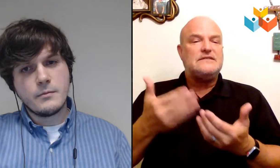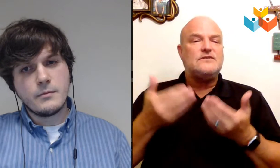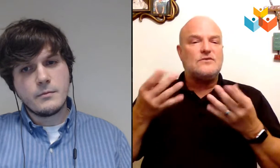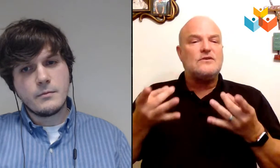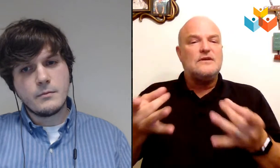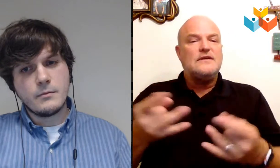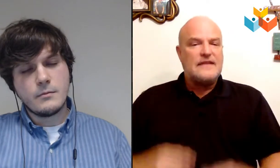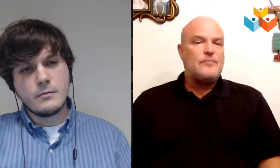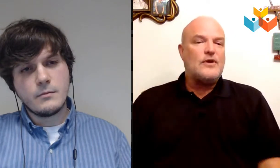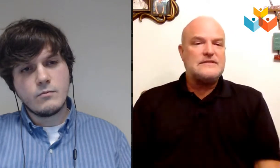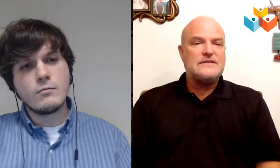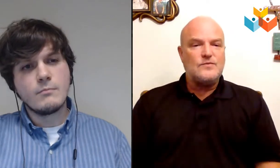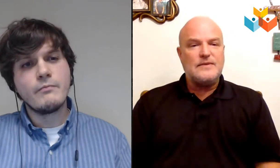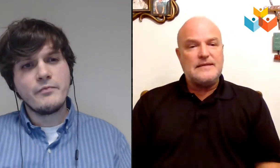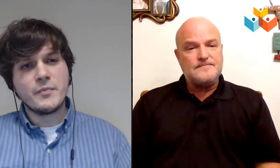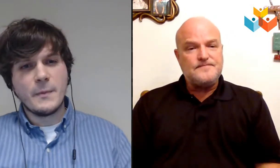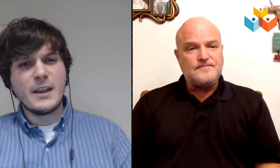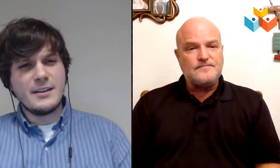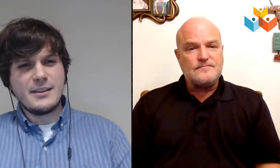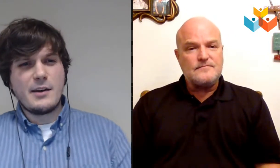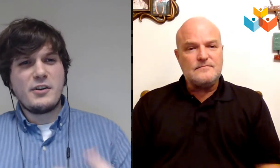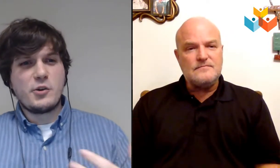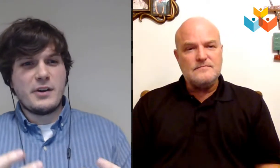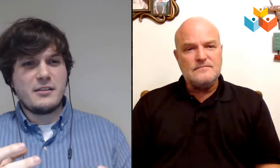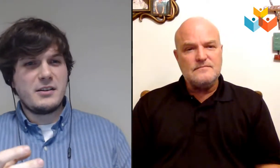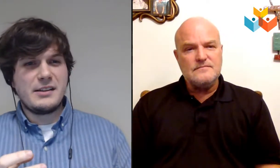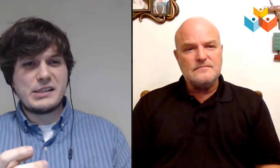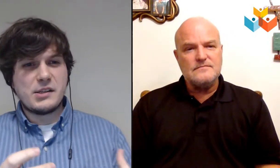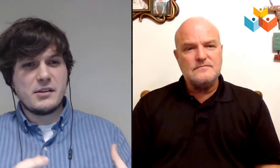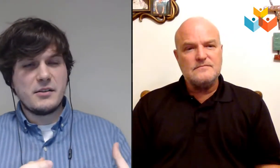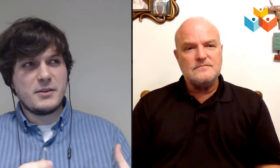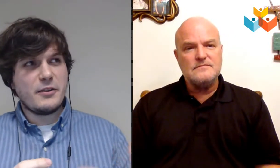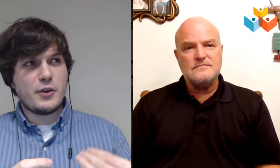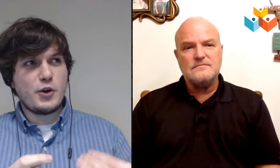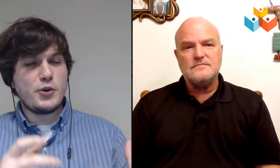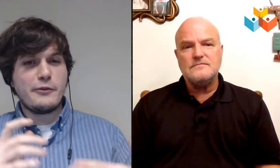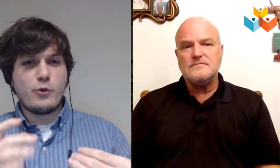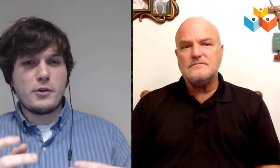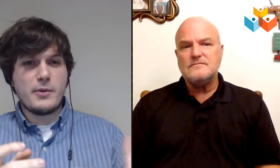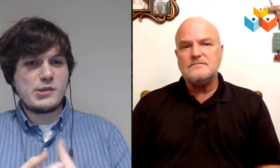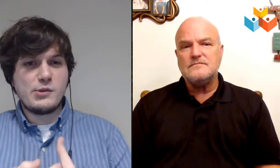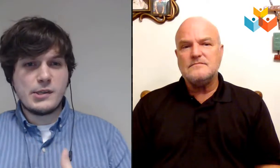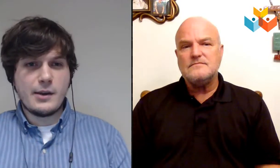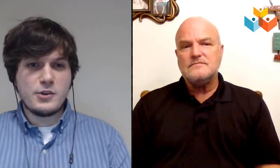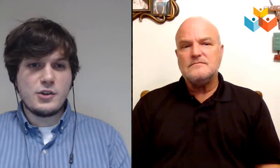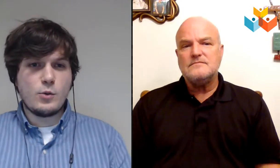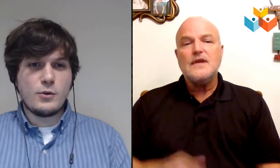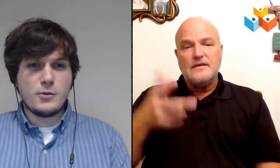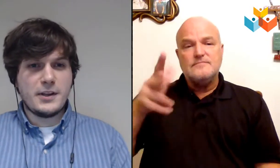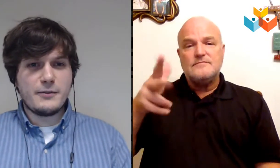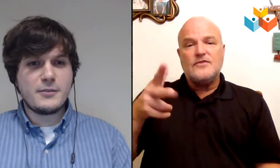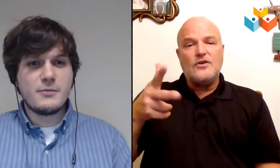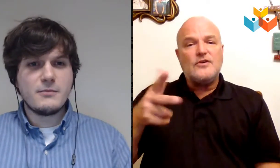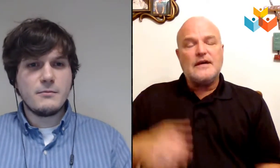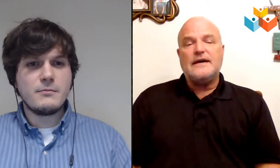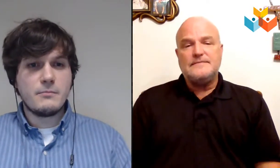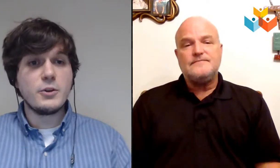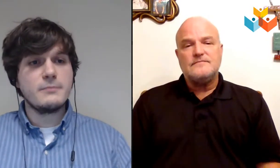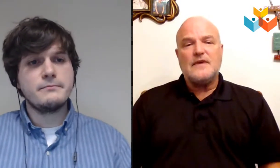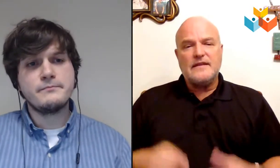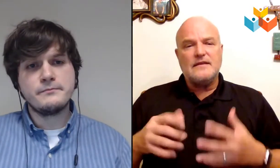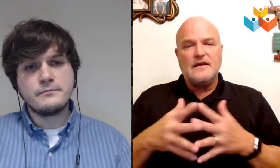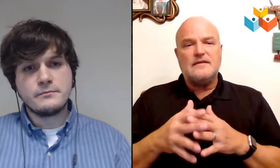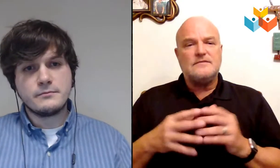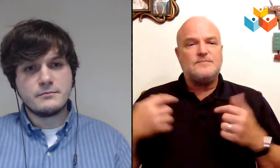much easier that process would be. Did I read correctly? It's the third or fourth most used language in the world. Third,